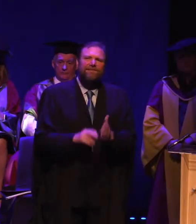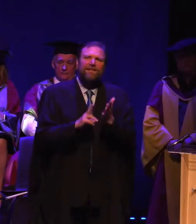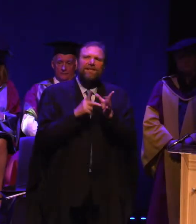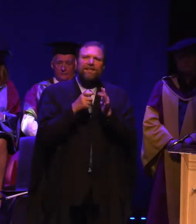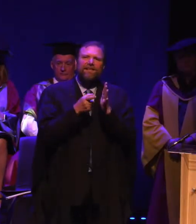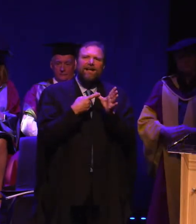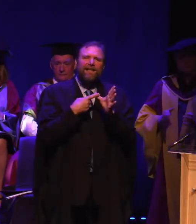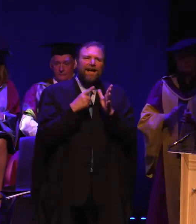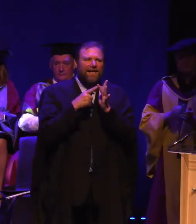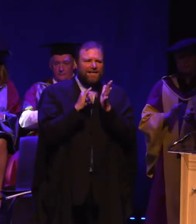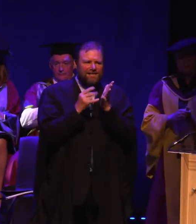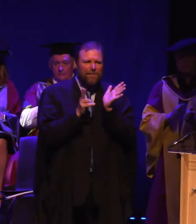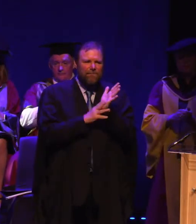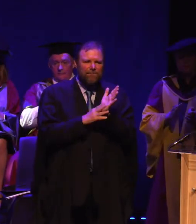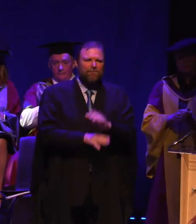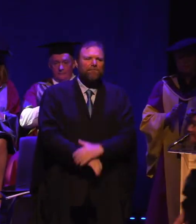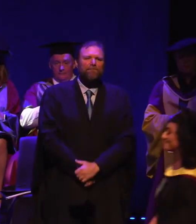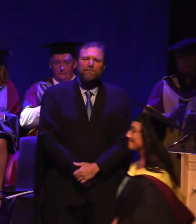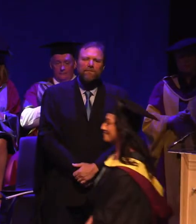Nadia Islam.